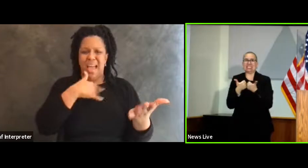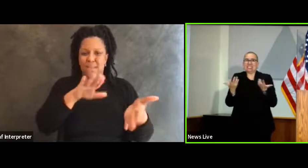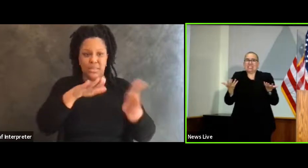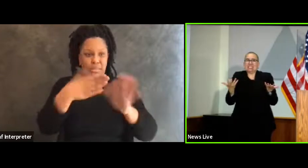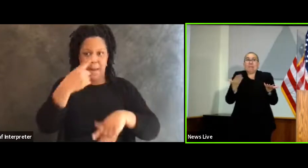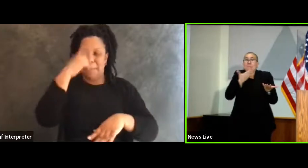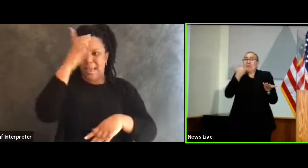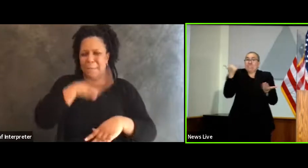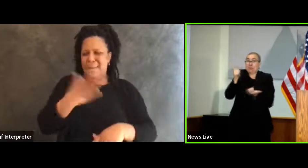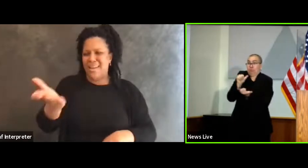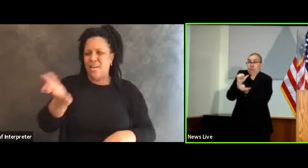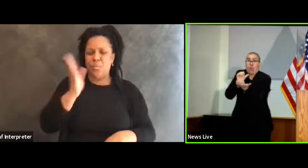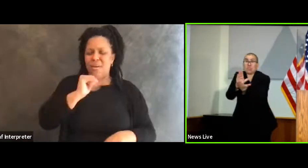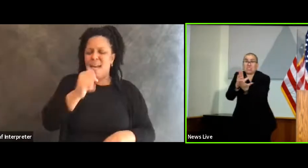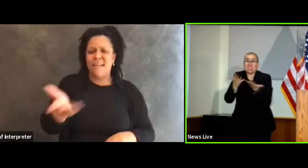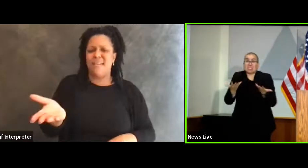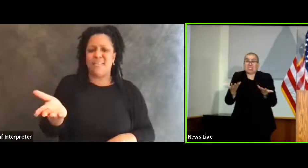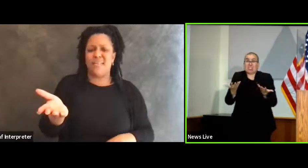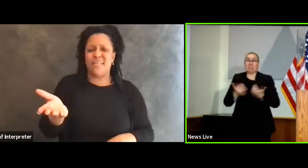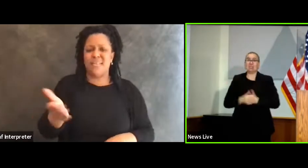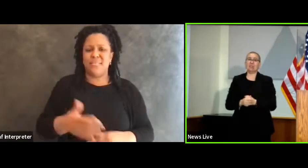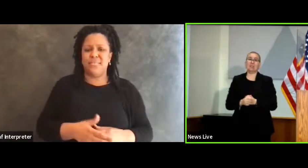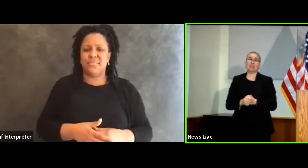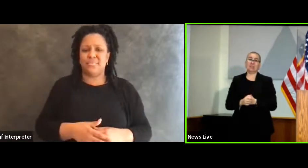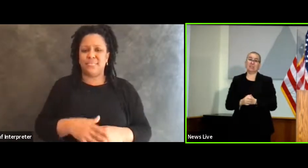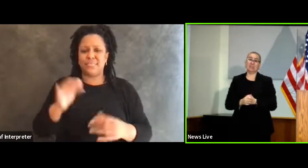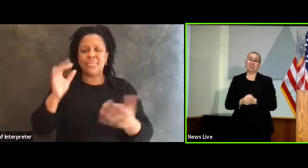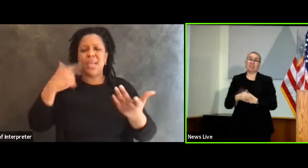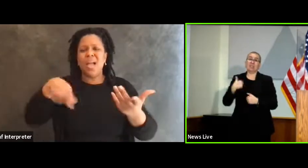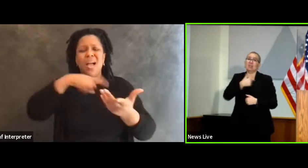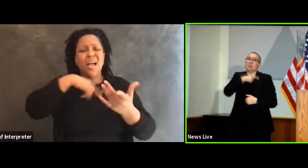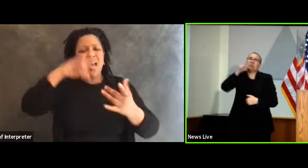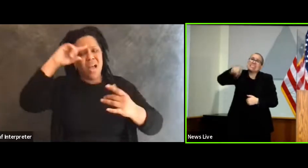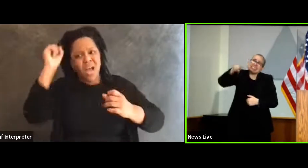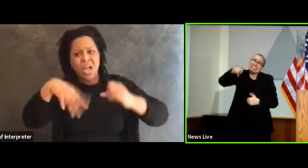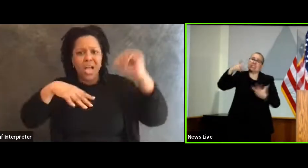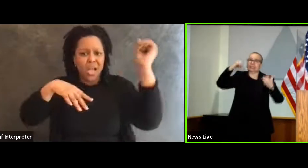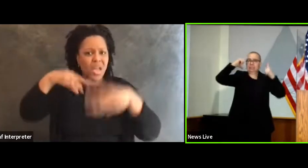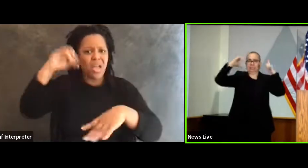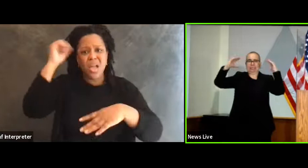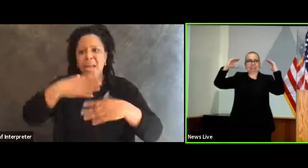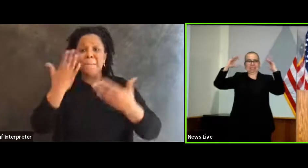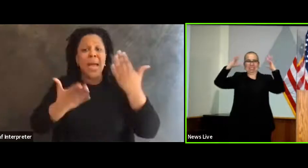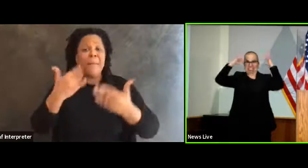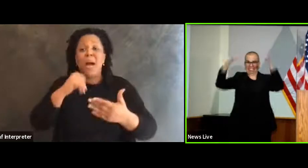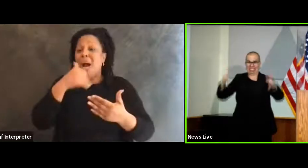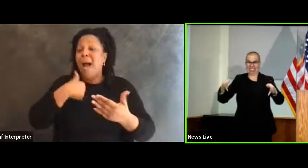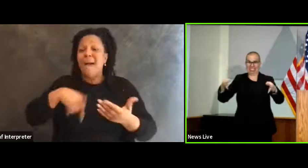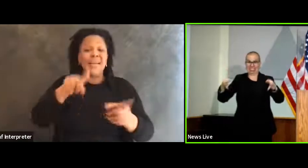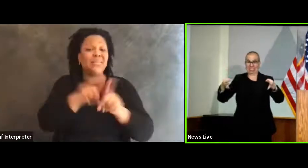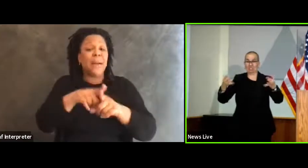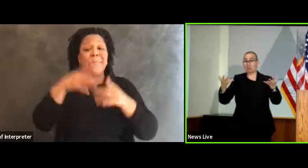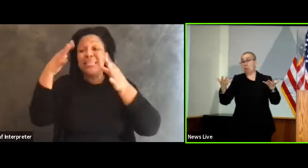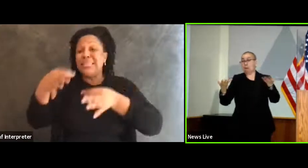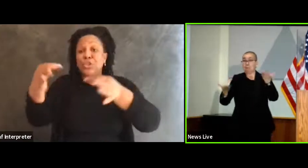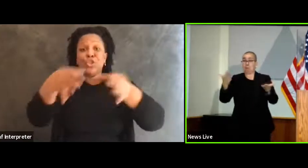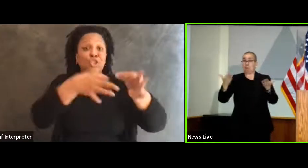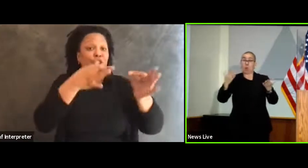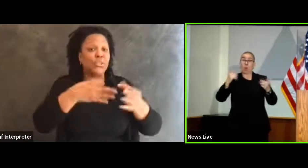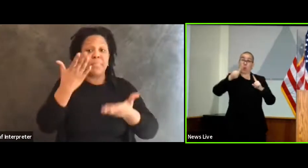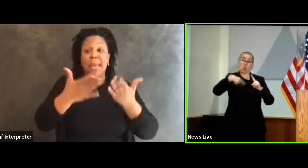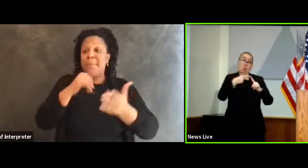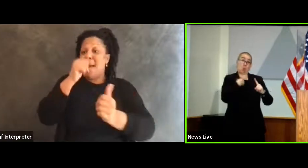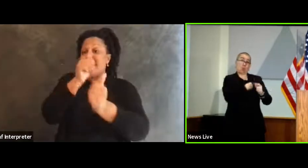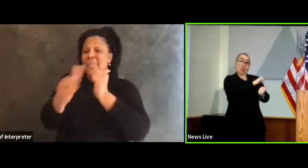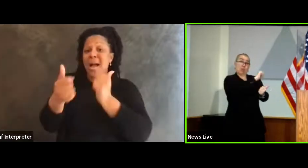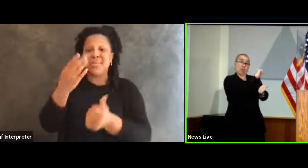table. We might not arrive at the same decisions. We may not pass legislation that makes everyone happy. But if we're going to talk about the tough issues,